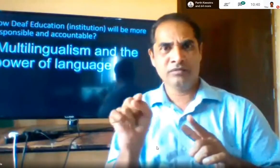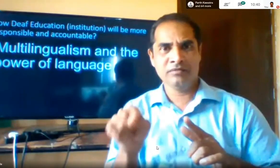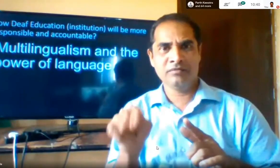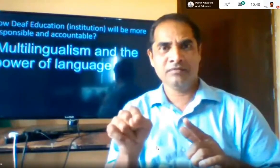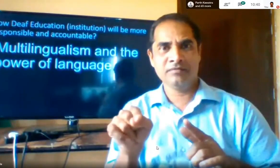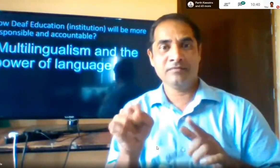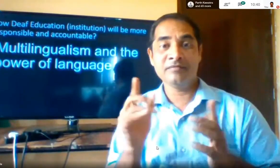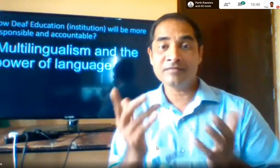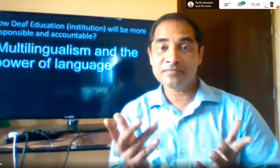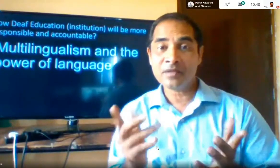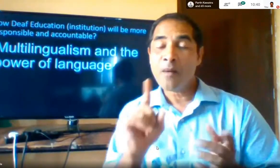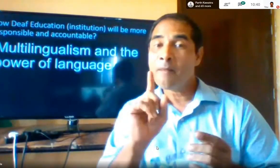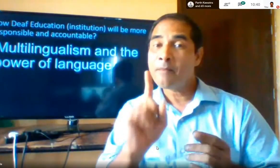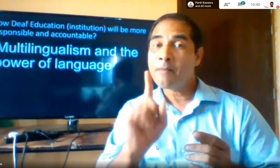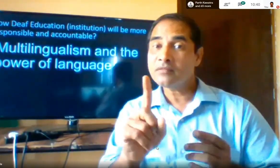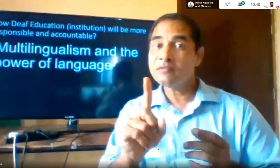In national education policy,